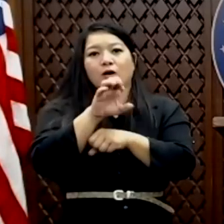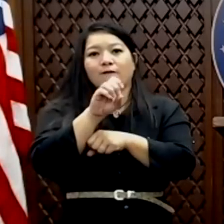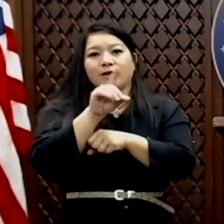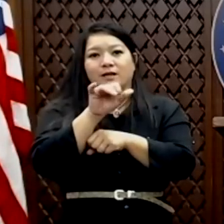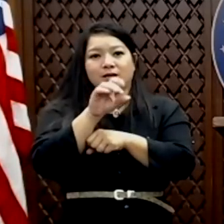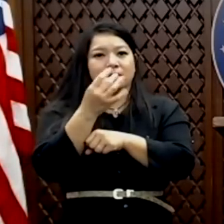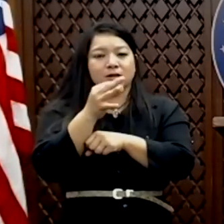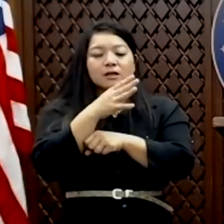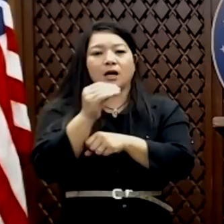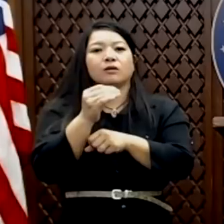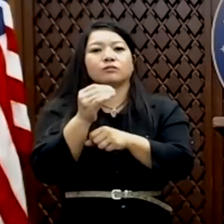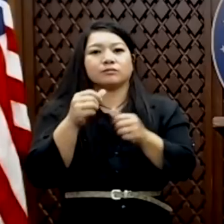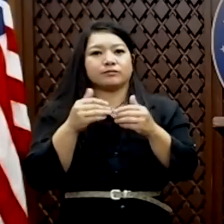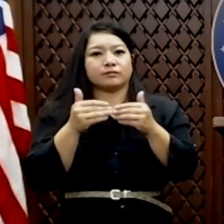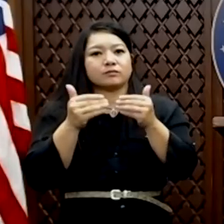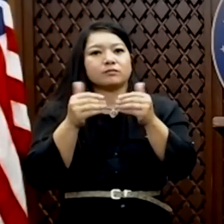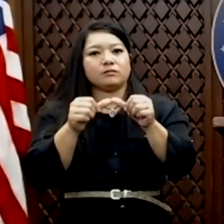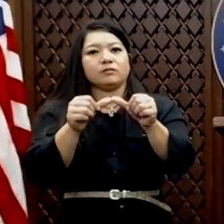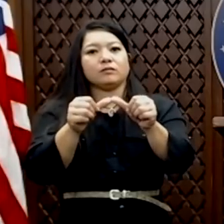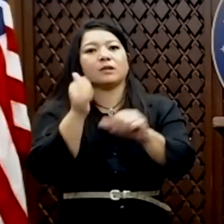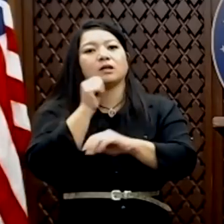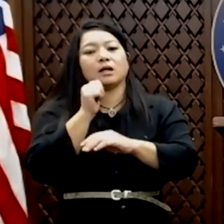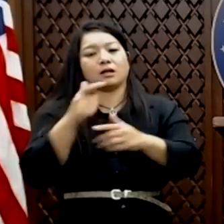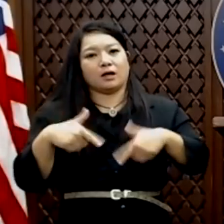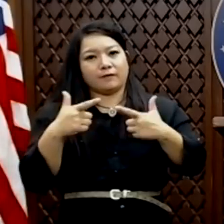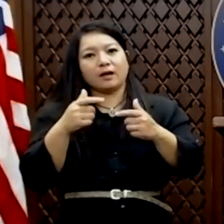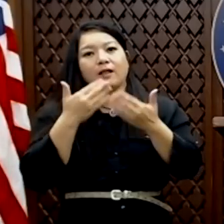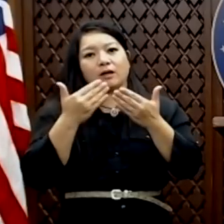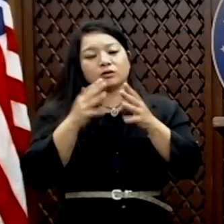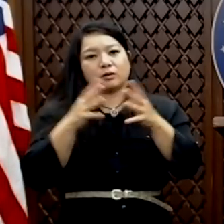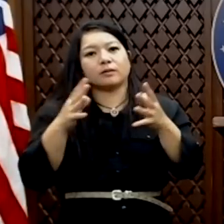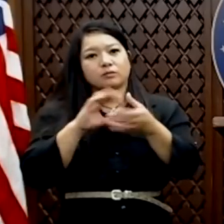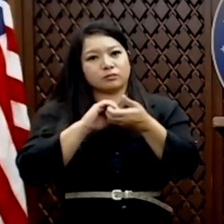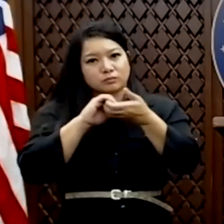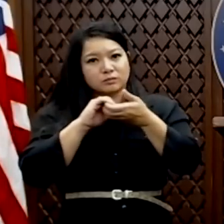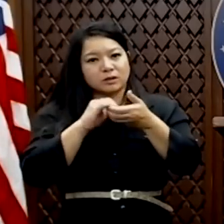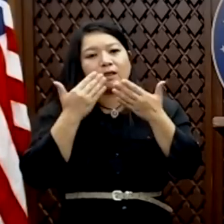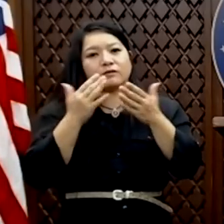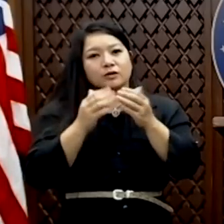life. So thank you again, and thank you for your cooperation, and thank you for your support.